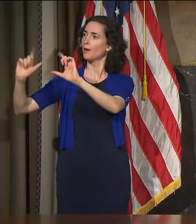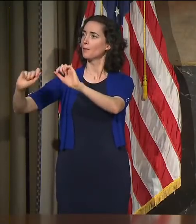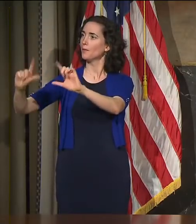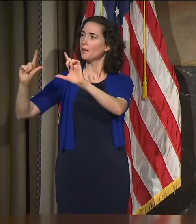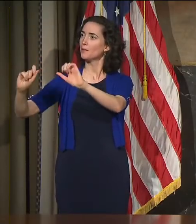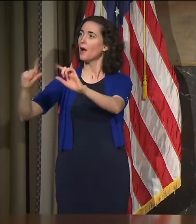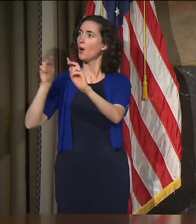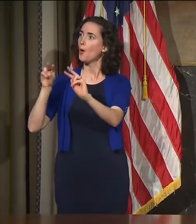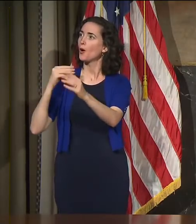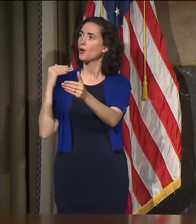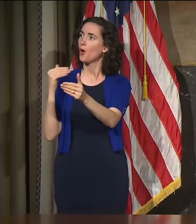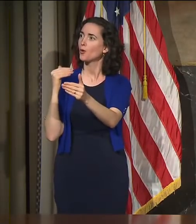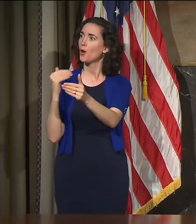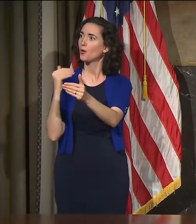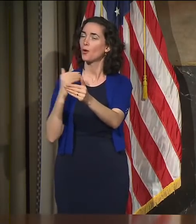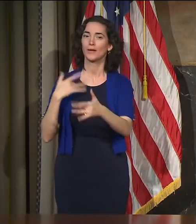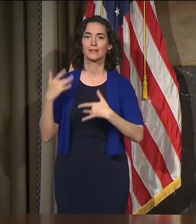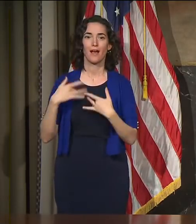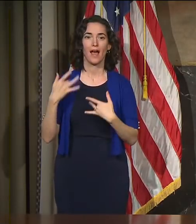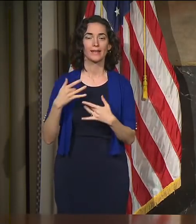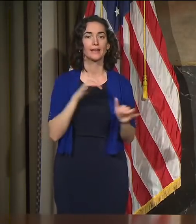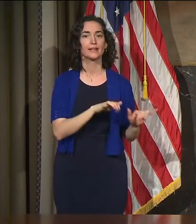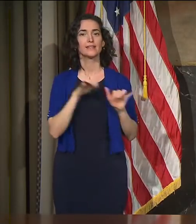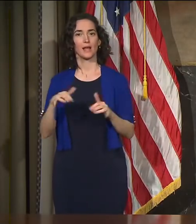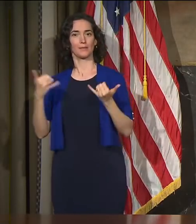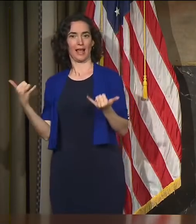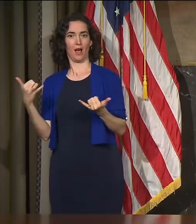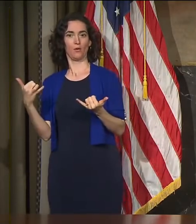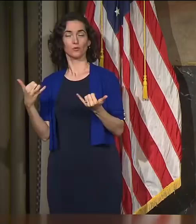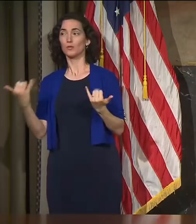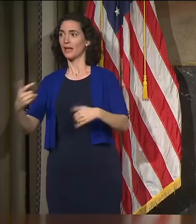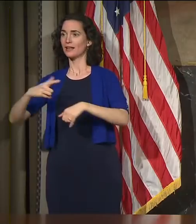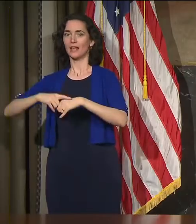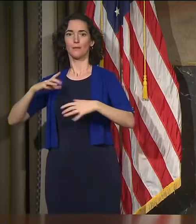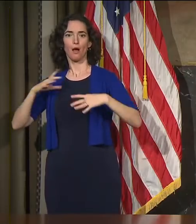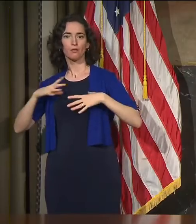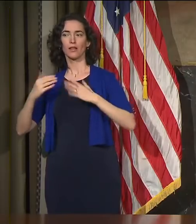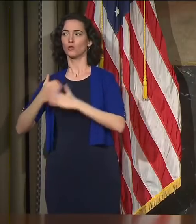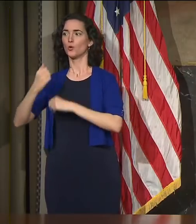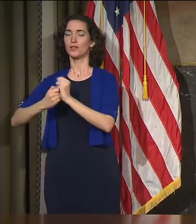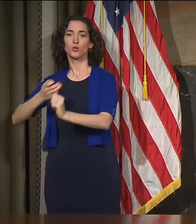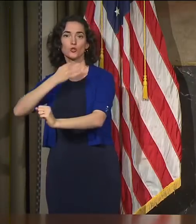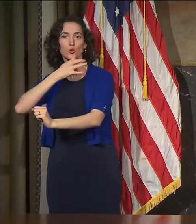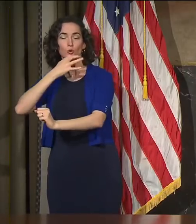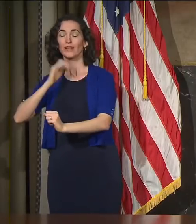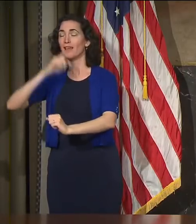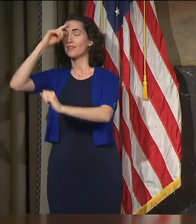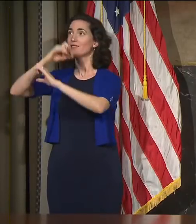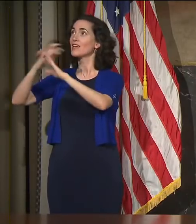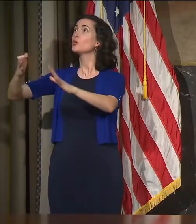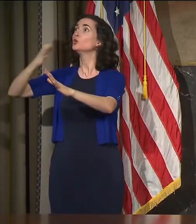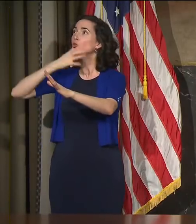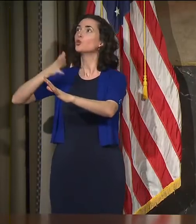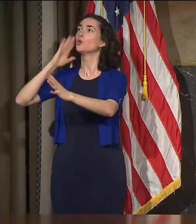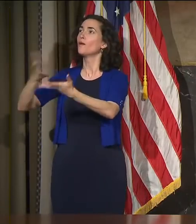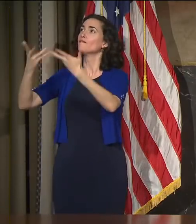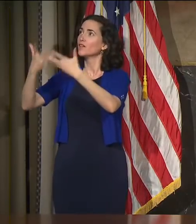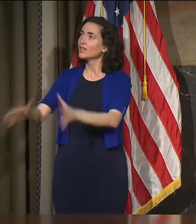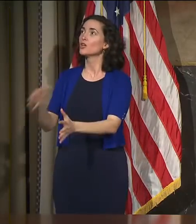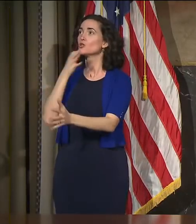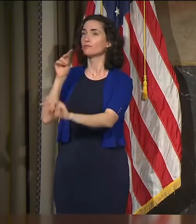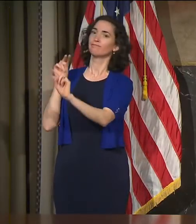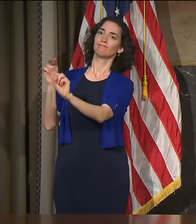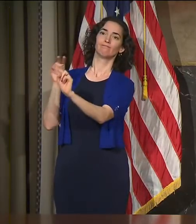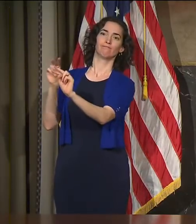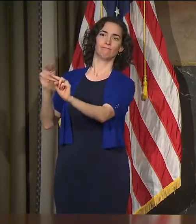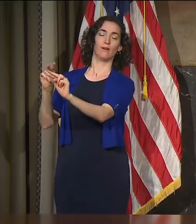year, I think that's a very encouraging thing for people to think about, that the end is in sight, and each day we're going to be able to see you